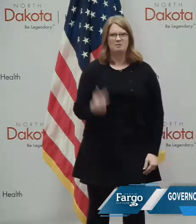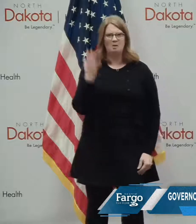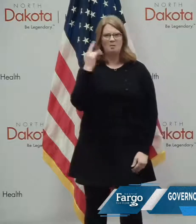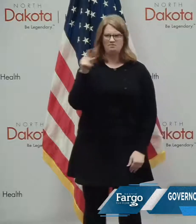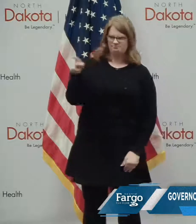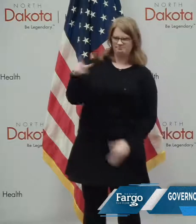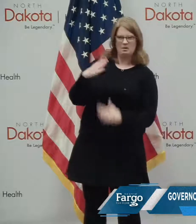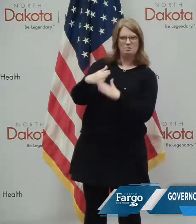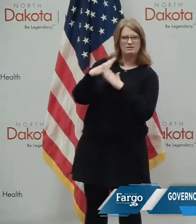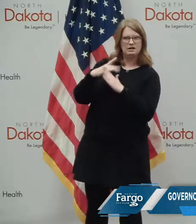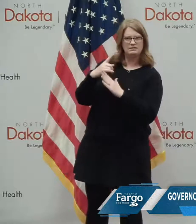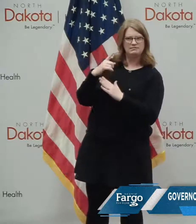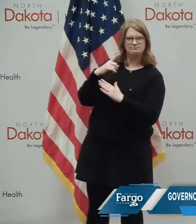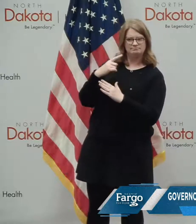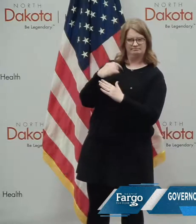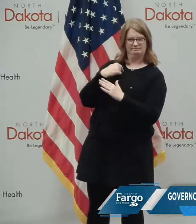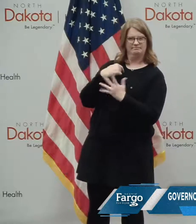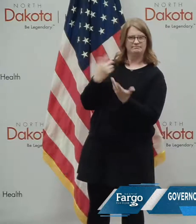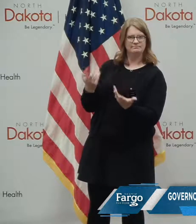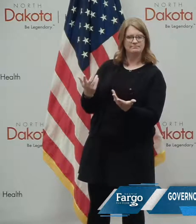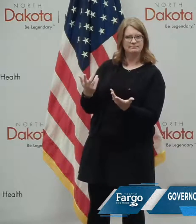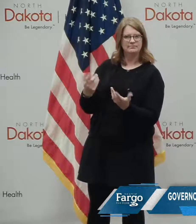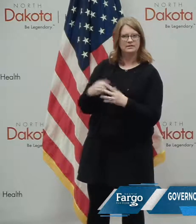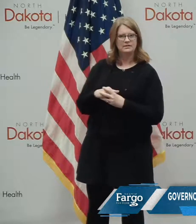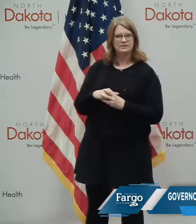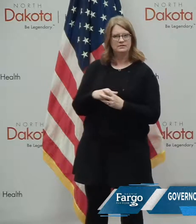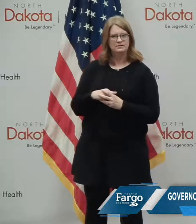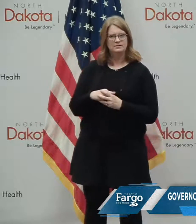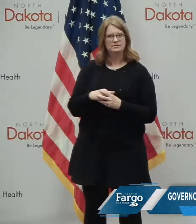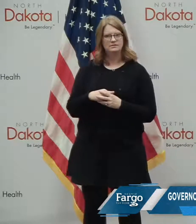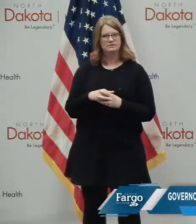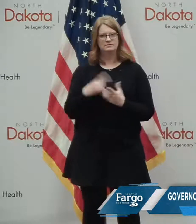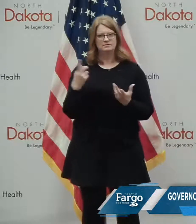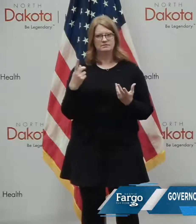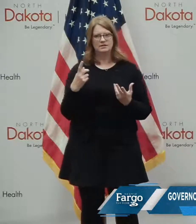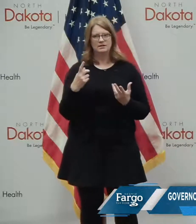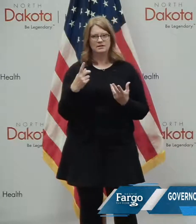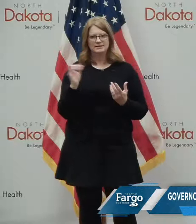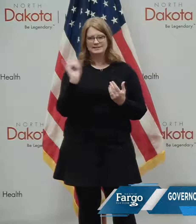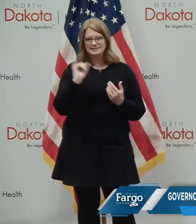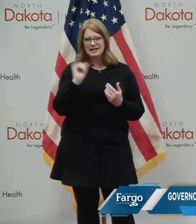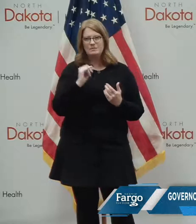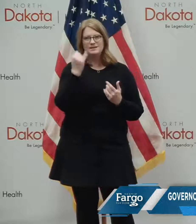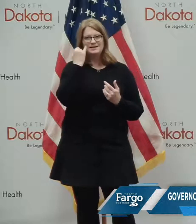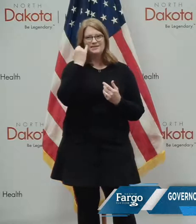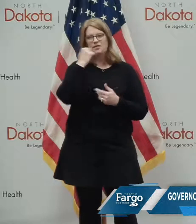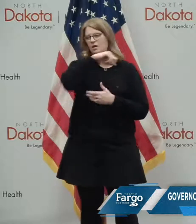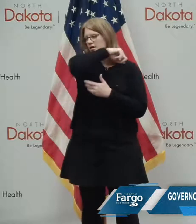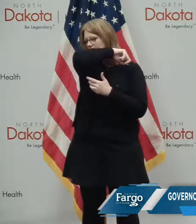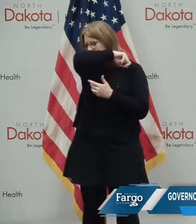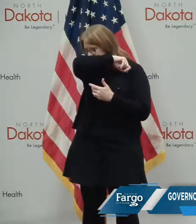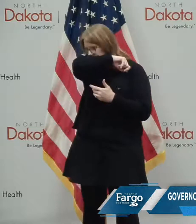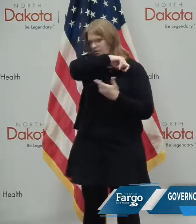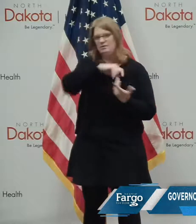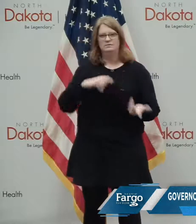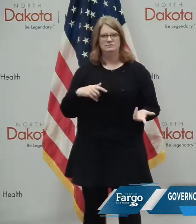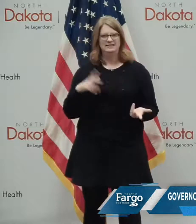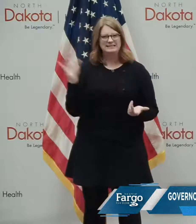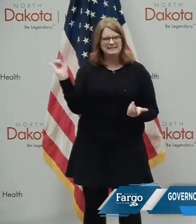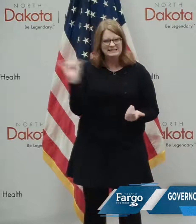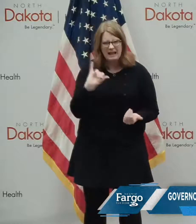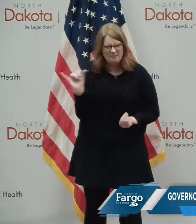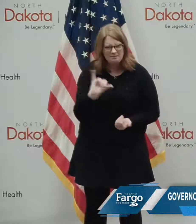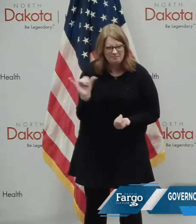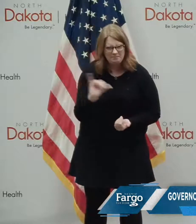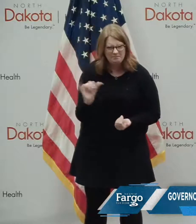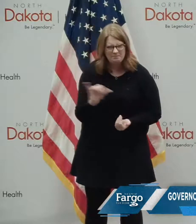you the same way they are when they're when they're covering their cough if they were in your presence. And so again,